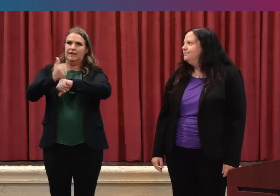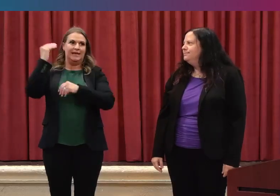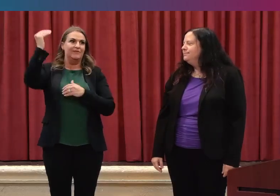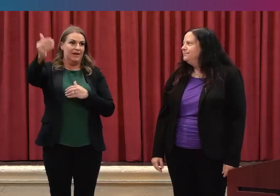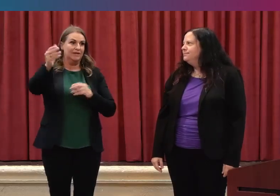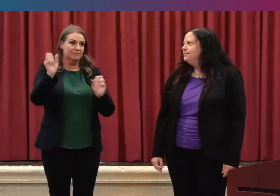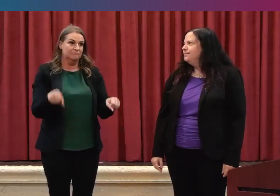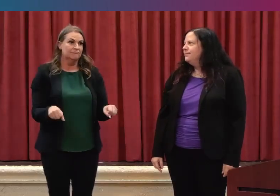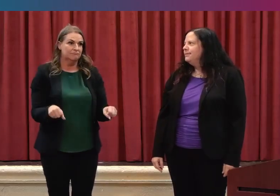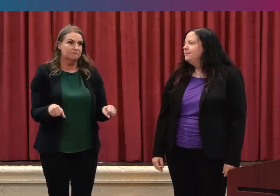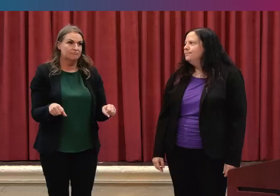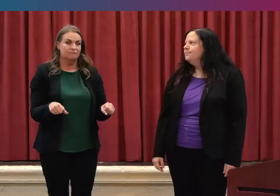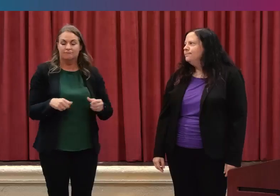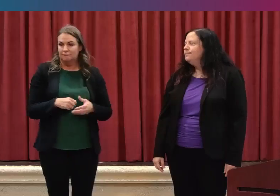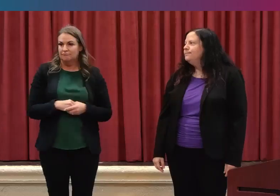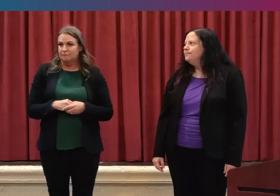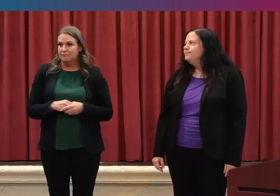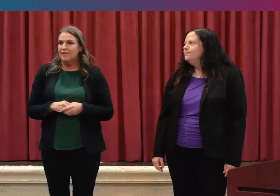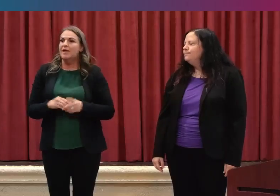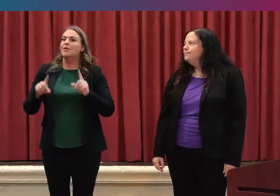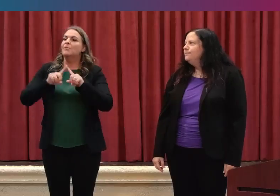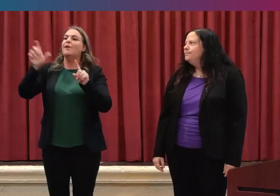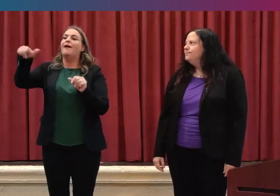Those can be scheduled in advance.